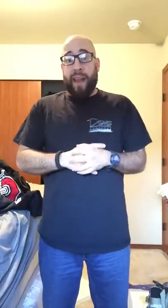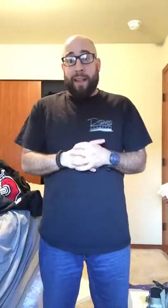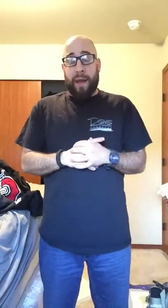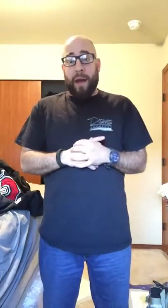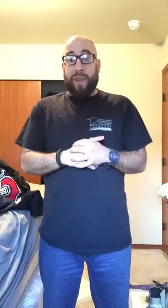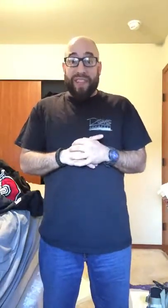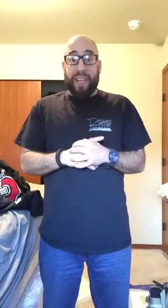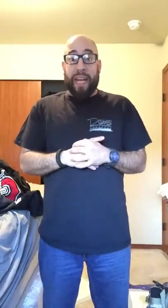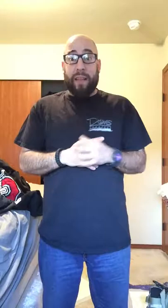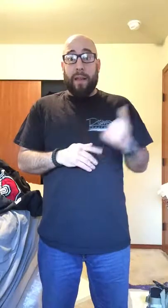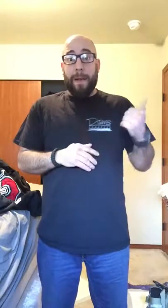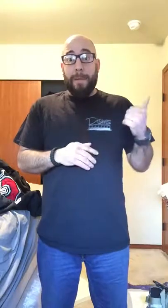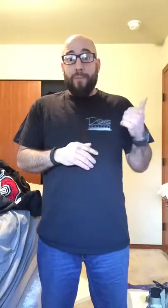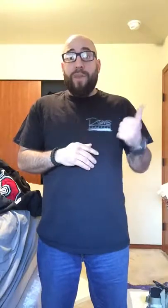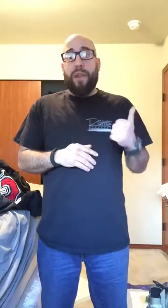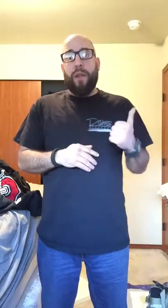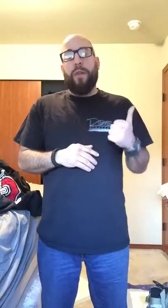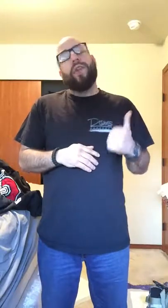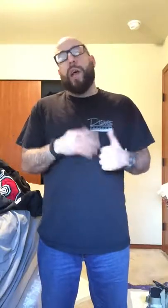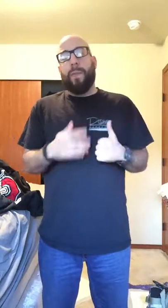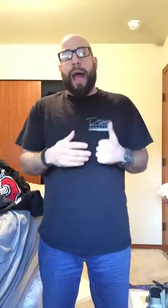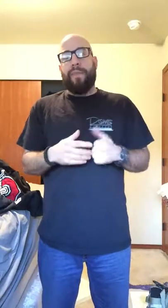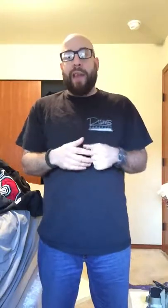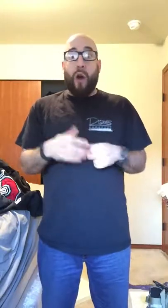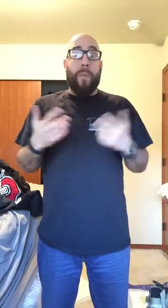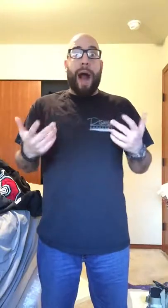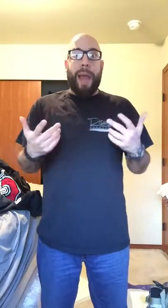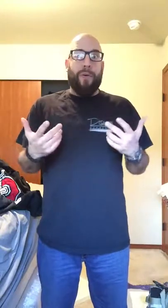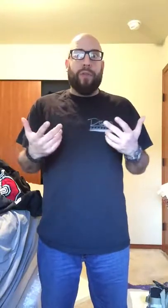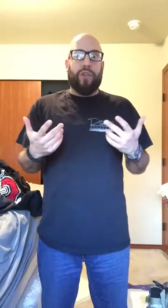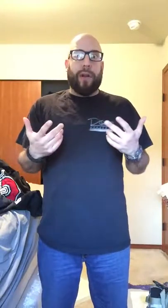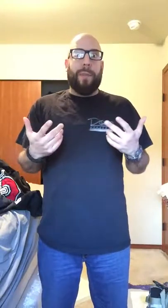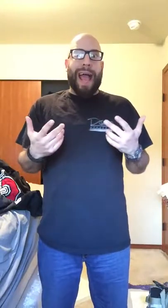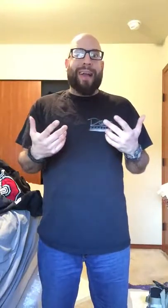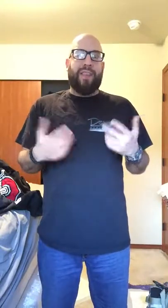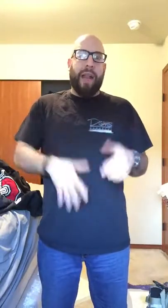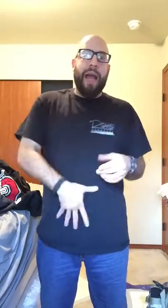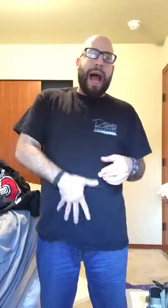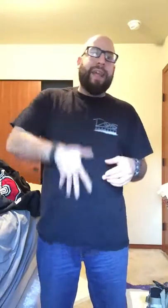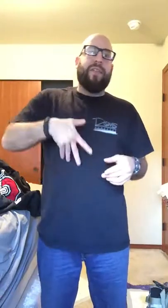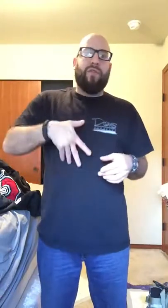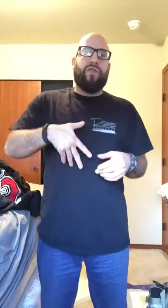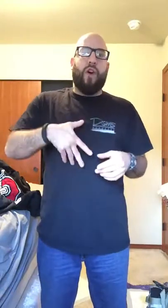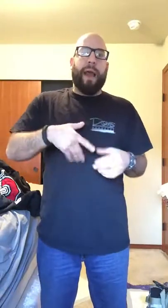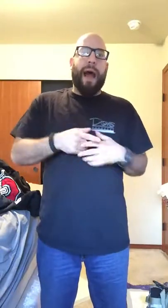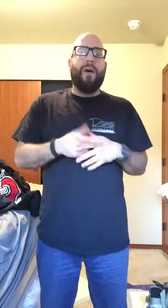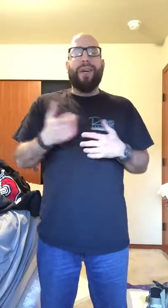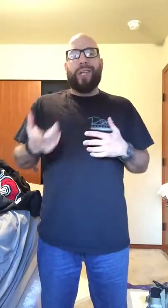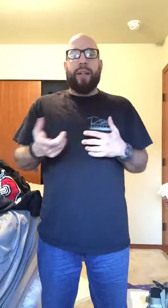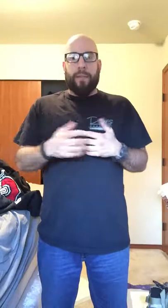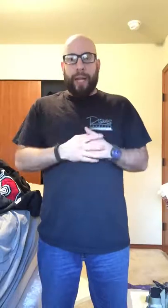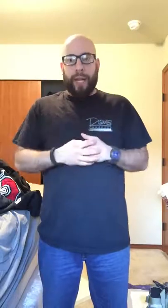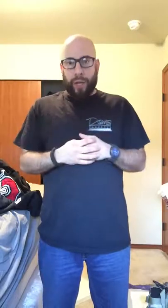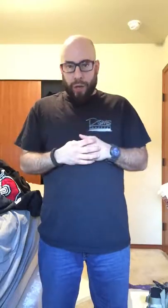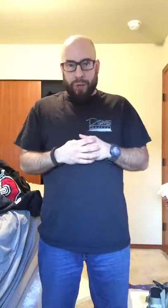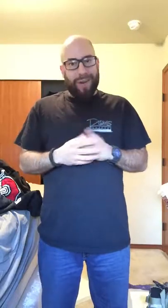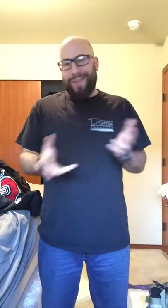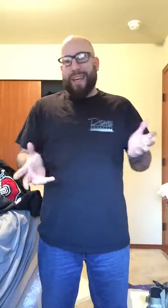the recently at the movie theater, the gentleman had said, I pulled the trigger by accident as he was drawing out, shot some lady in the shoulder. That should